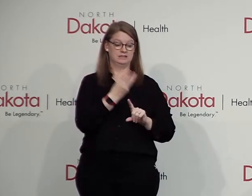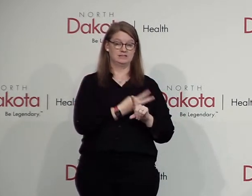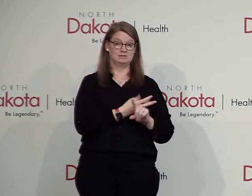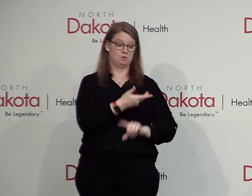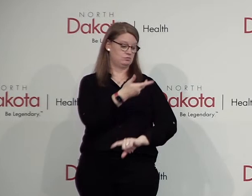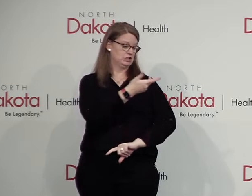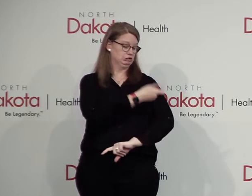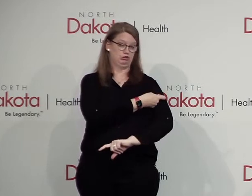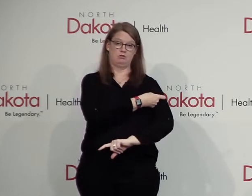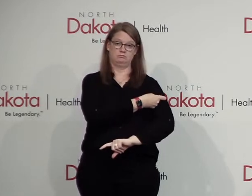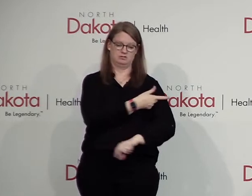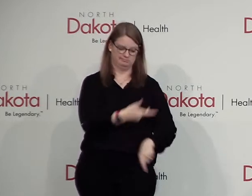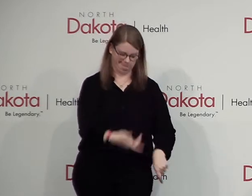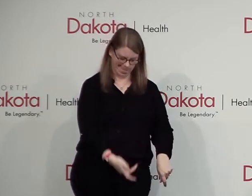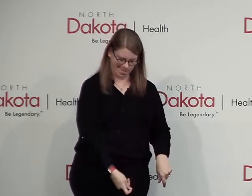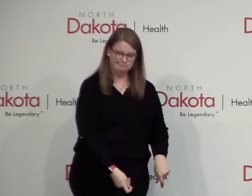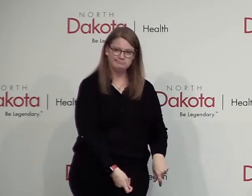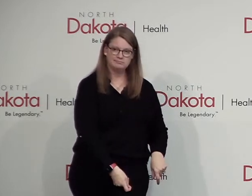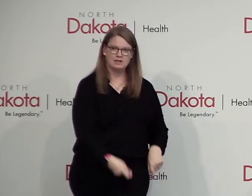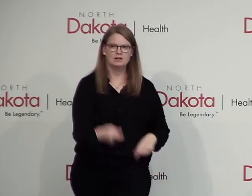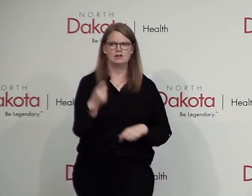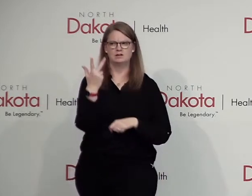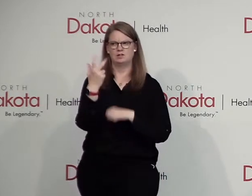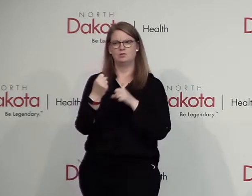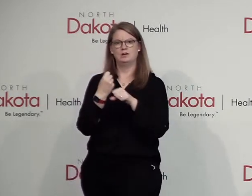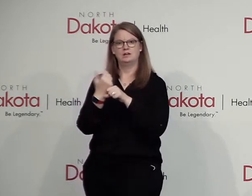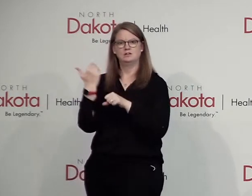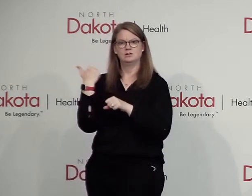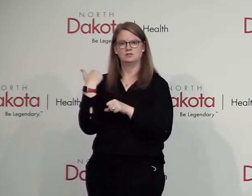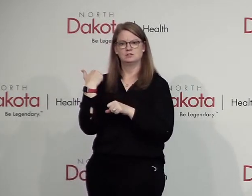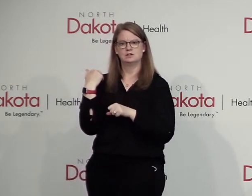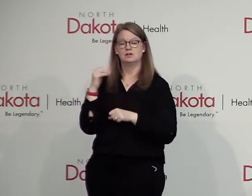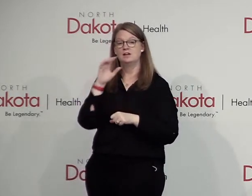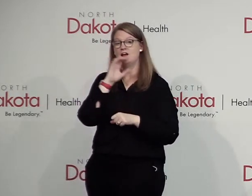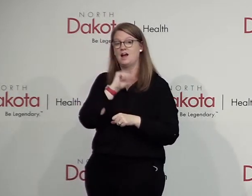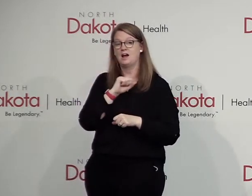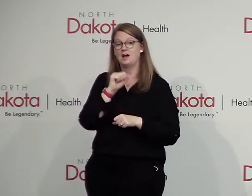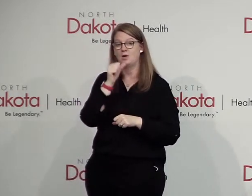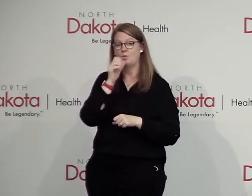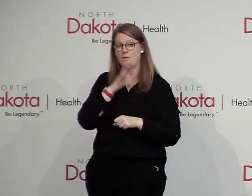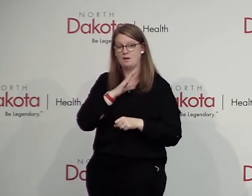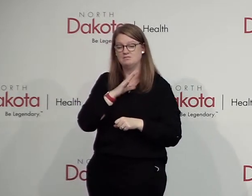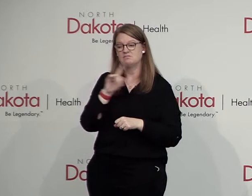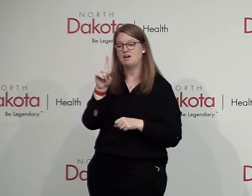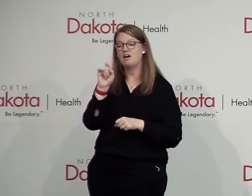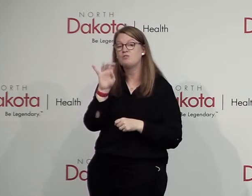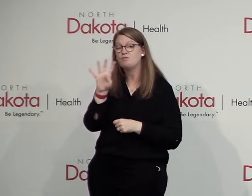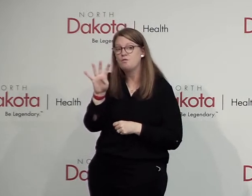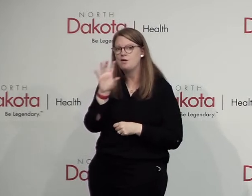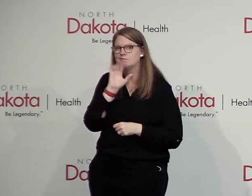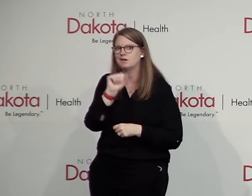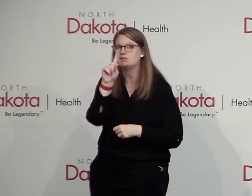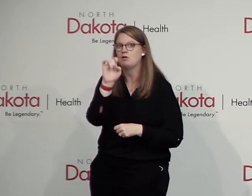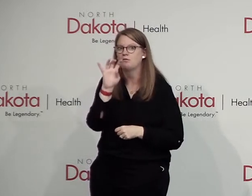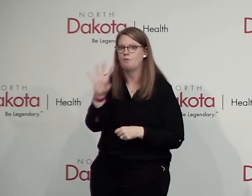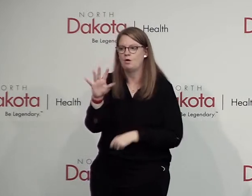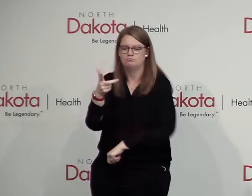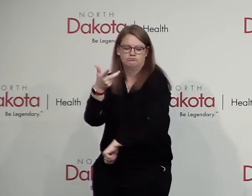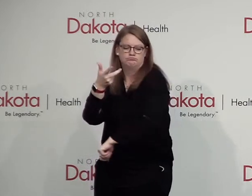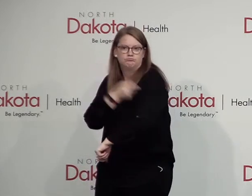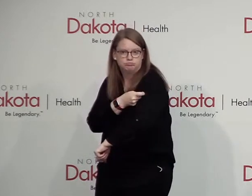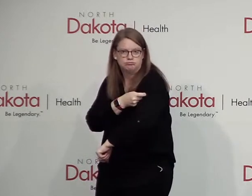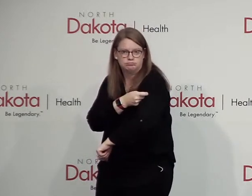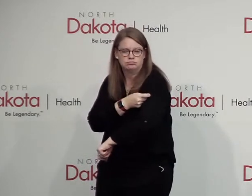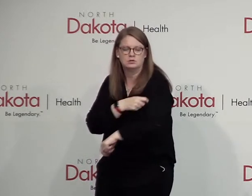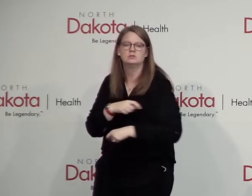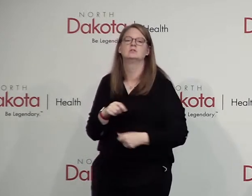shot. And a couple of 3 years ago, I've given a 104-year-old lady an influenza immunization. Flu